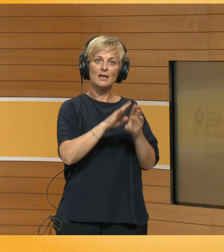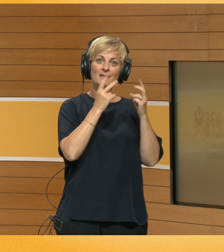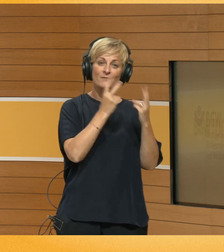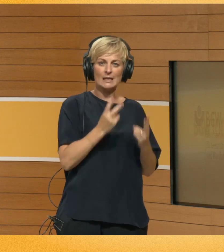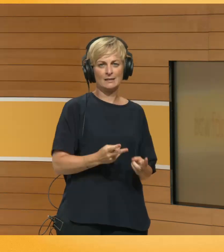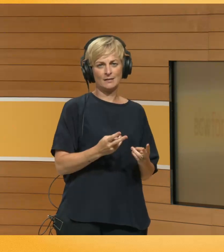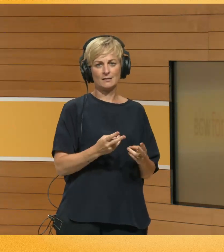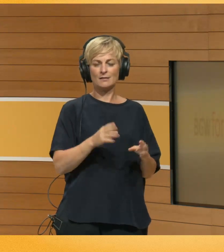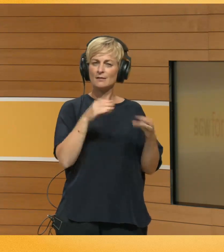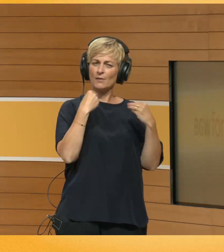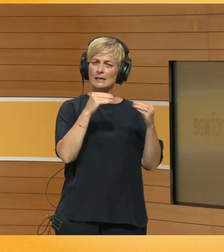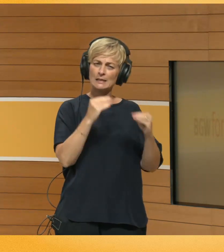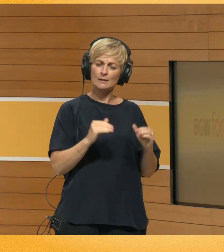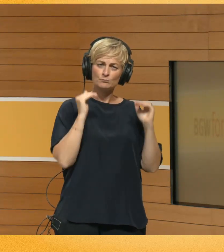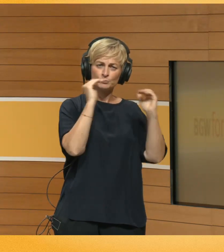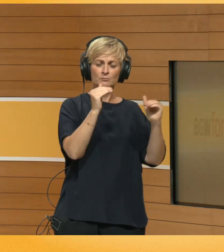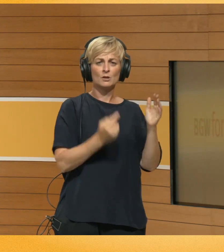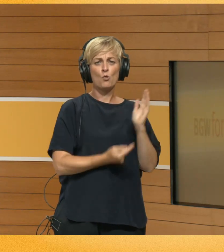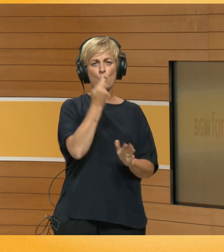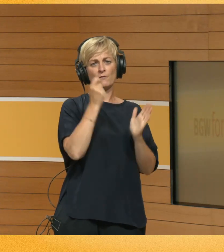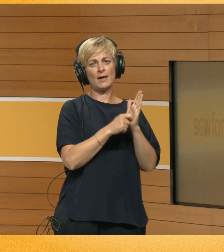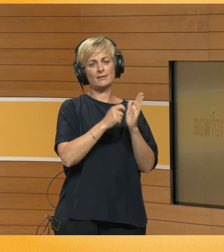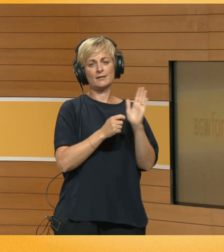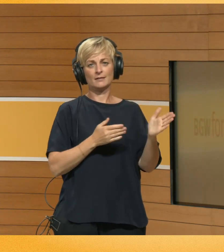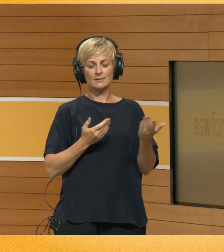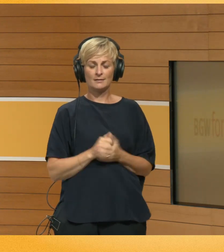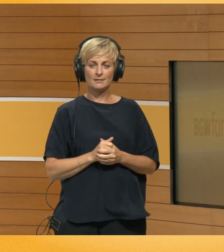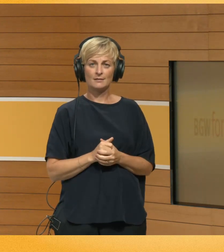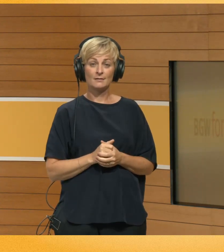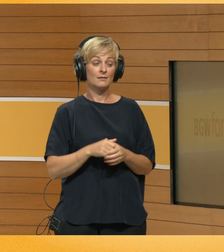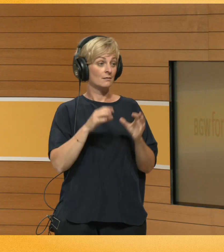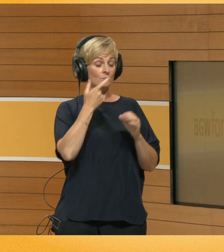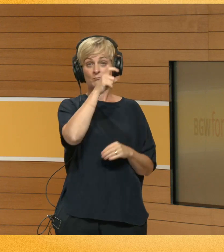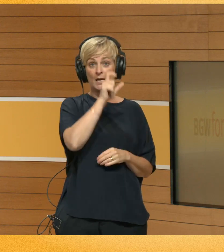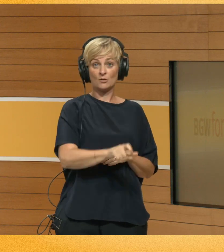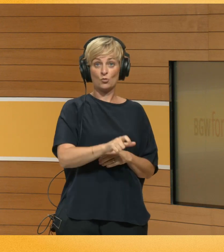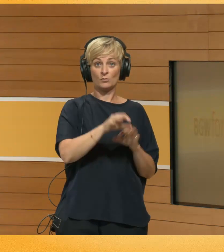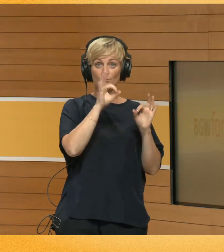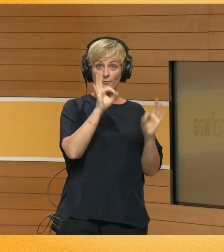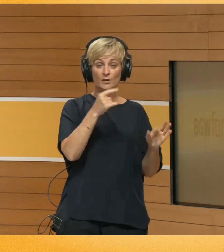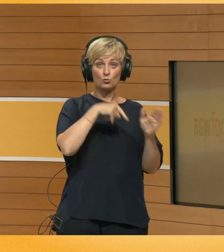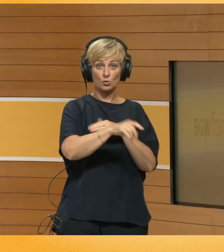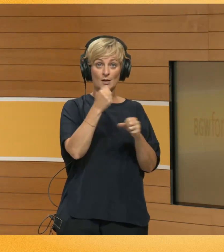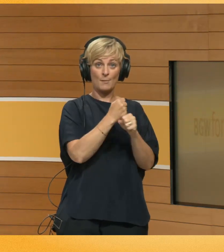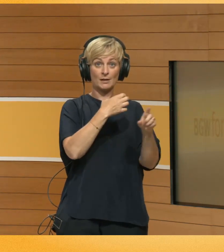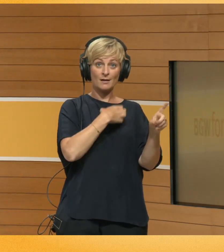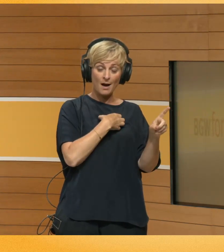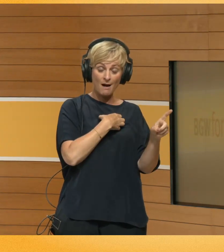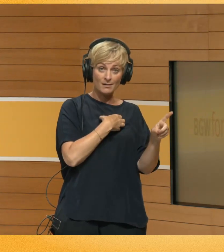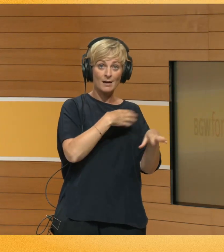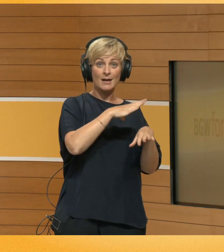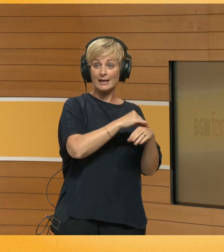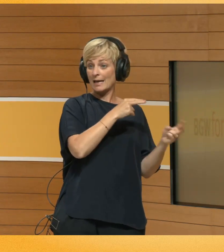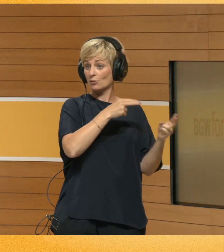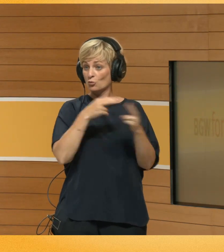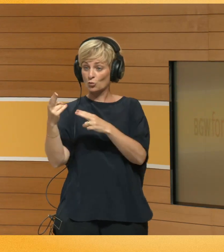going back after they rehab and they improve their occupational disease or injuries? Are they going back to the same place they got injured? Or